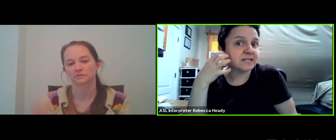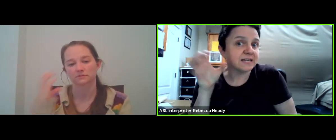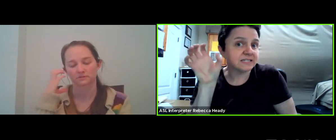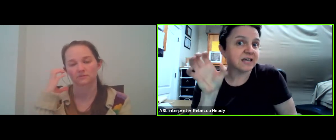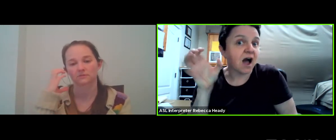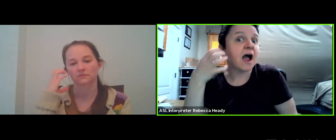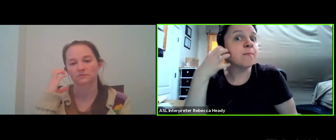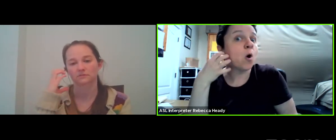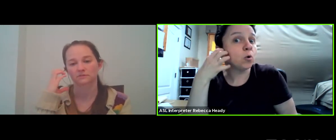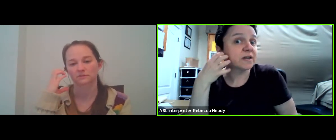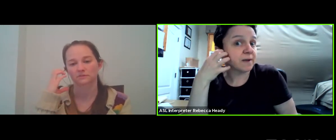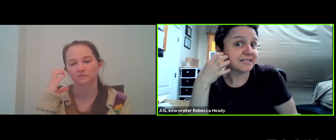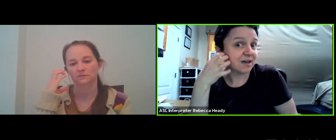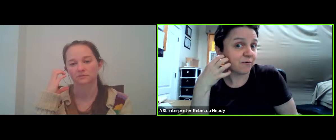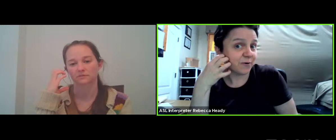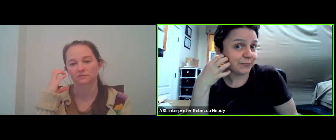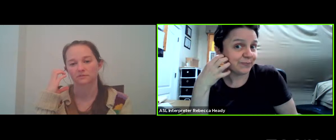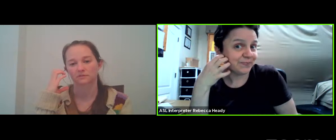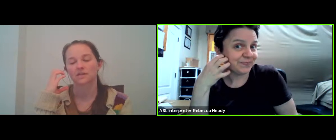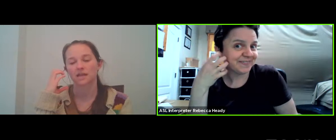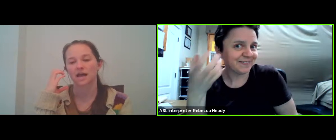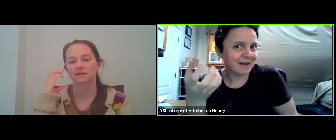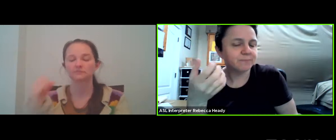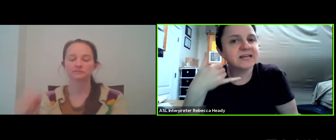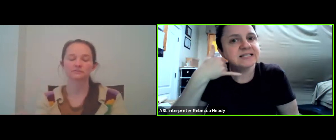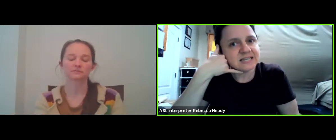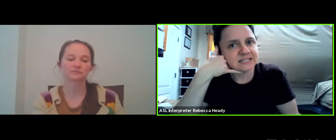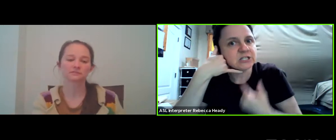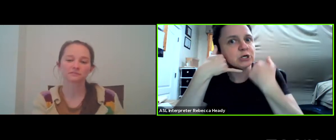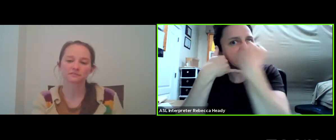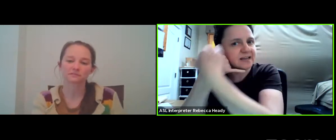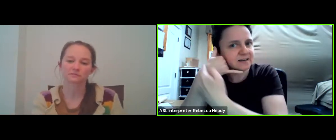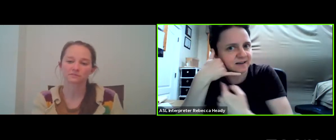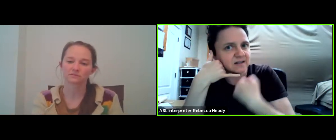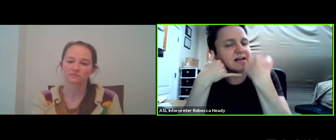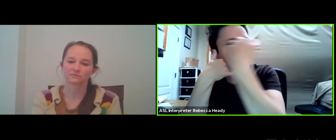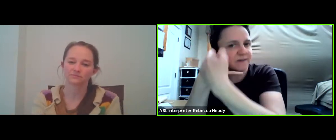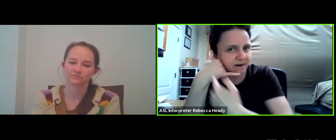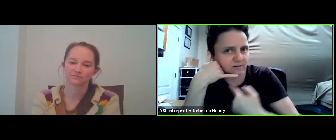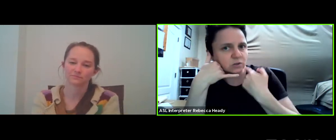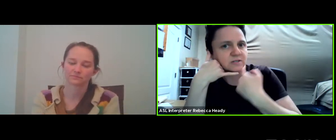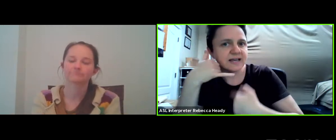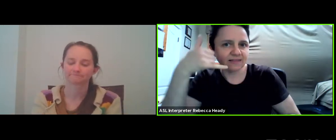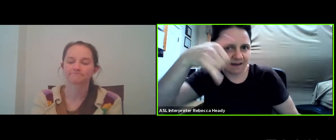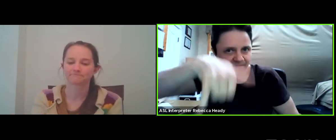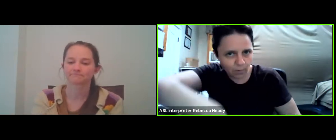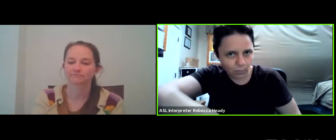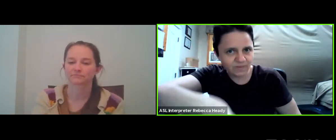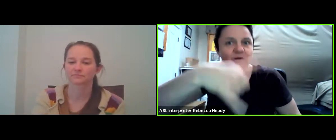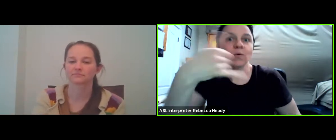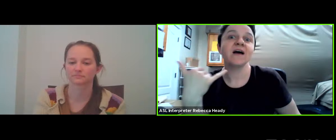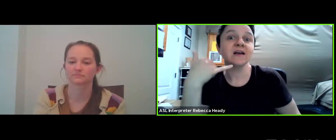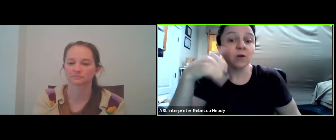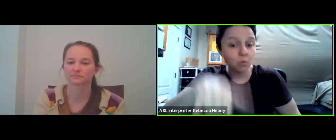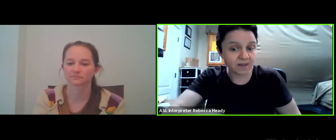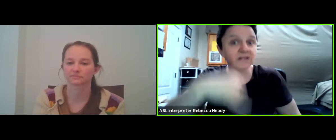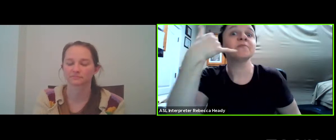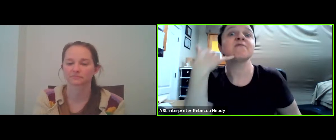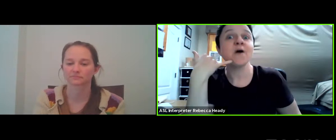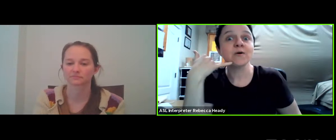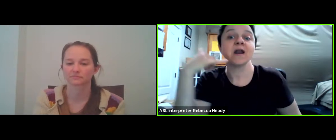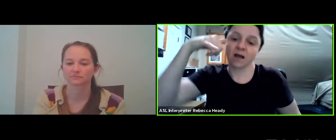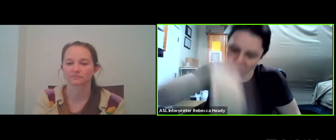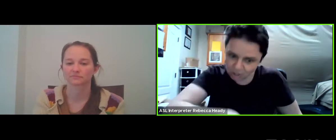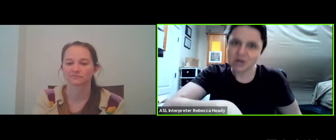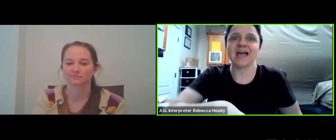that represents I'm holding my cell phone. Yeah. Because this looks like a classifier that looks like that phone. You picked